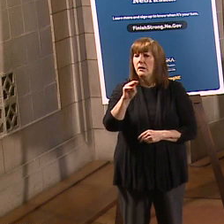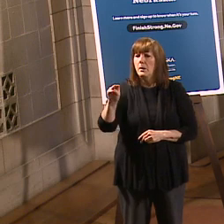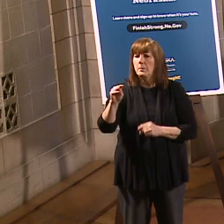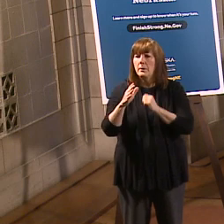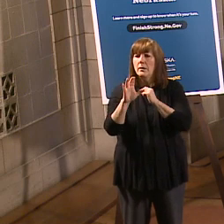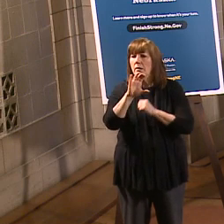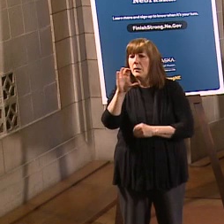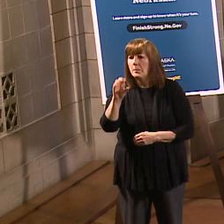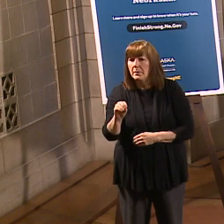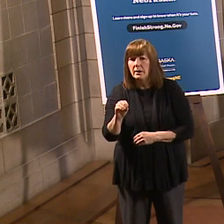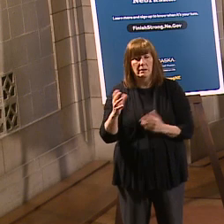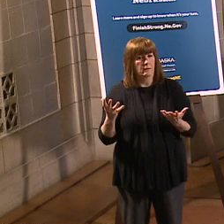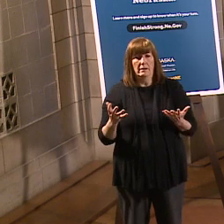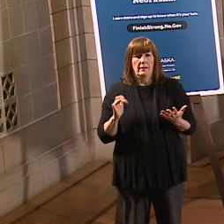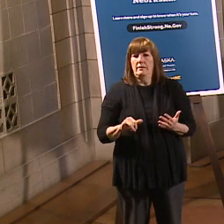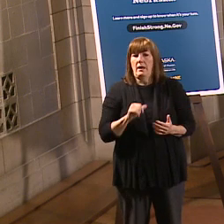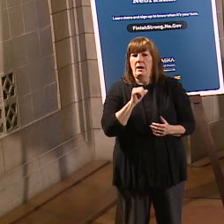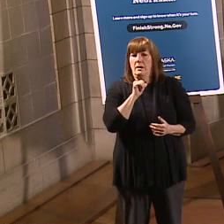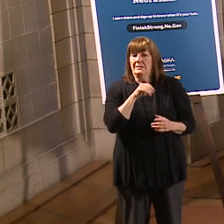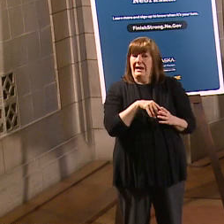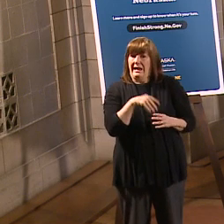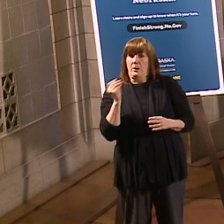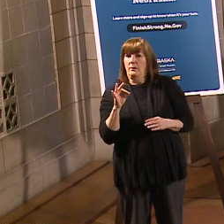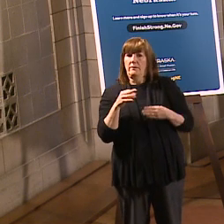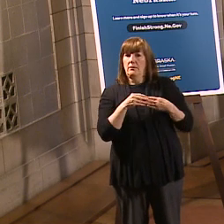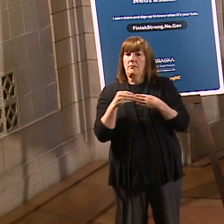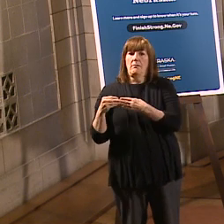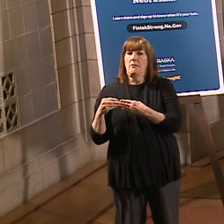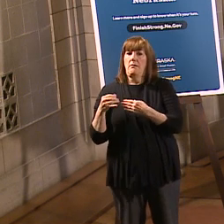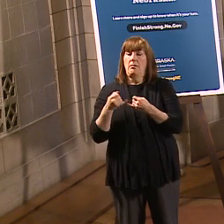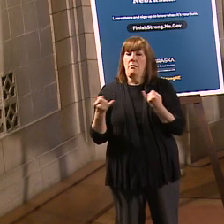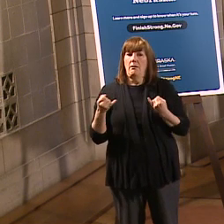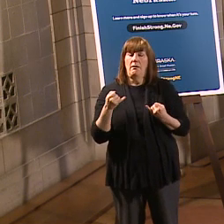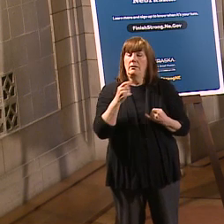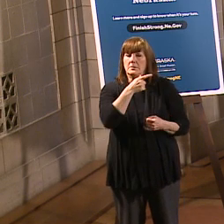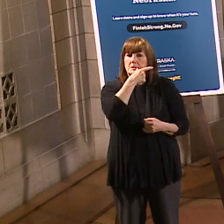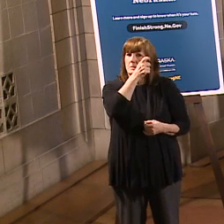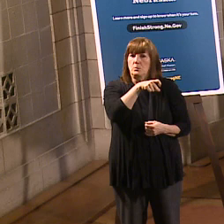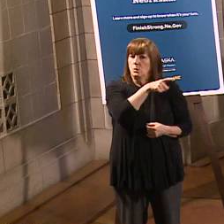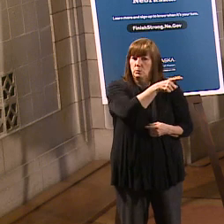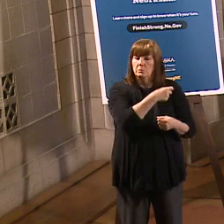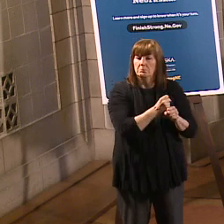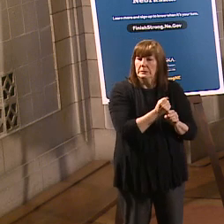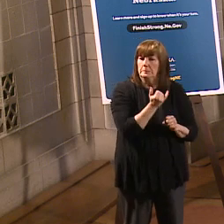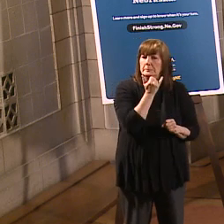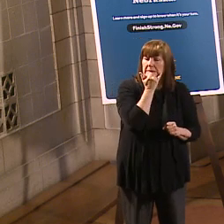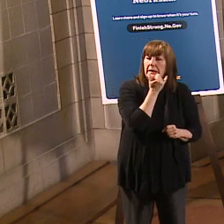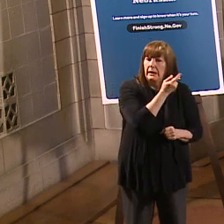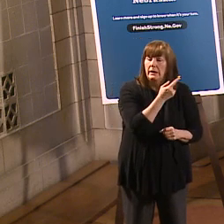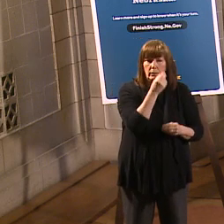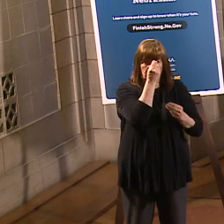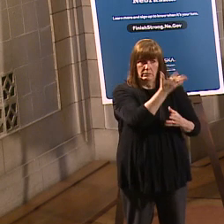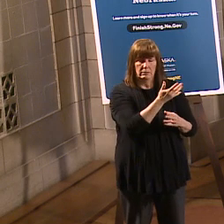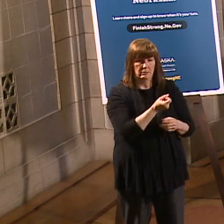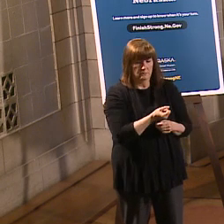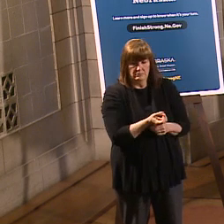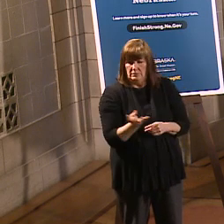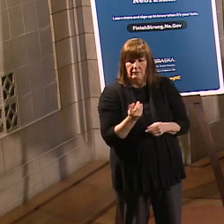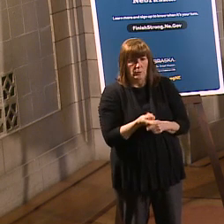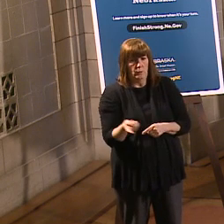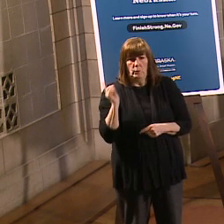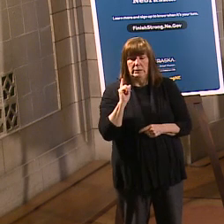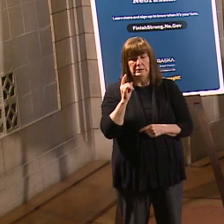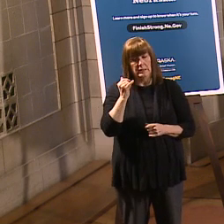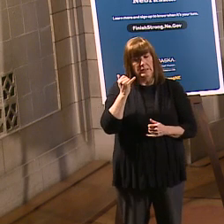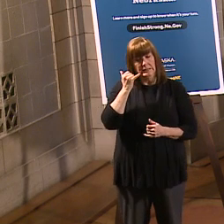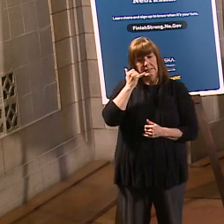is outside the guidelines. They're not supposed to be doing that. They made a mistake. We told them weeks ago that telecoms are not